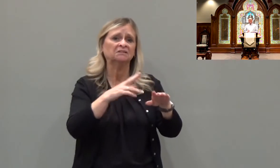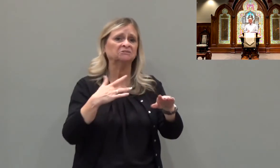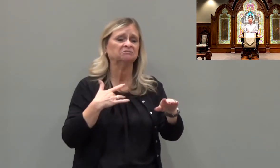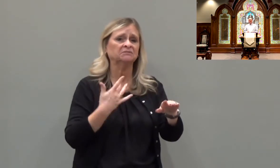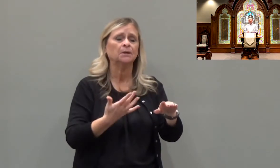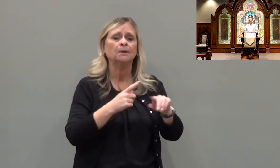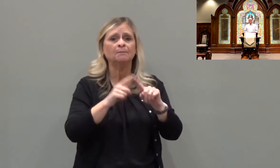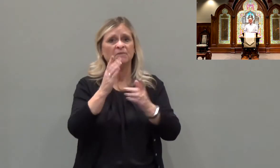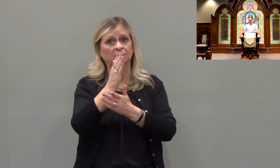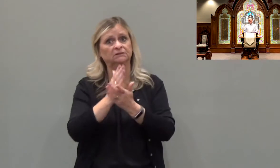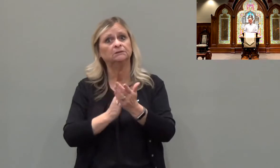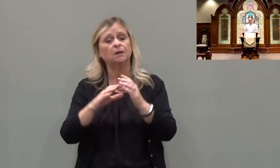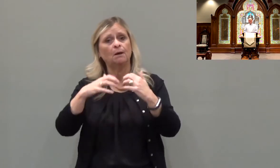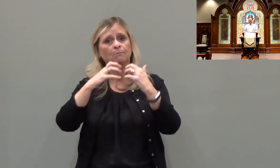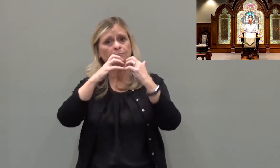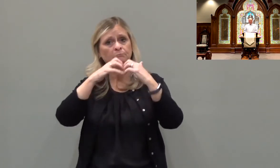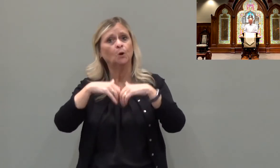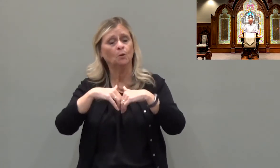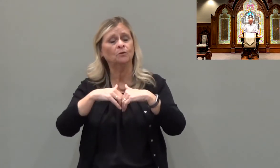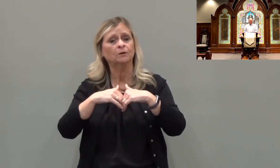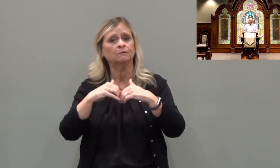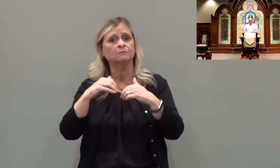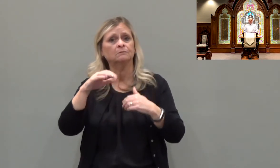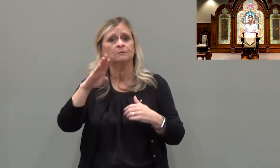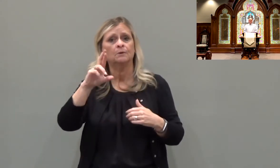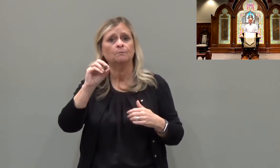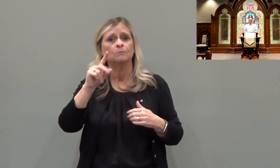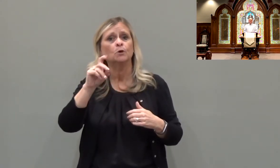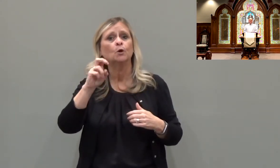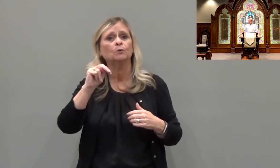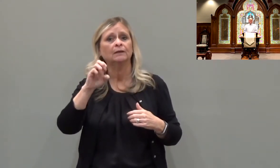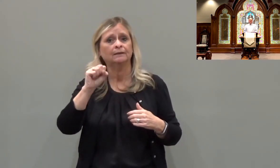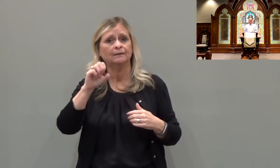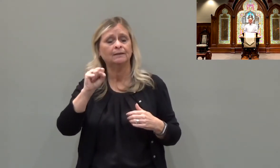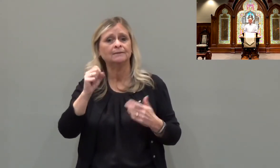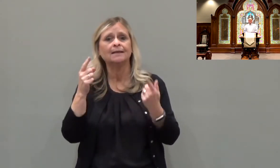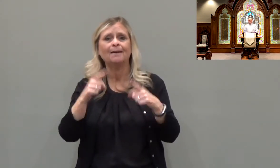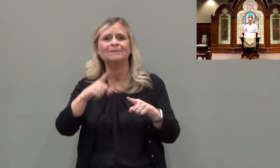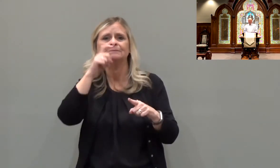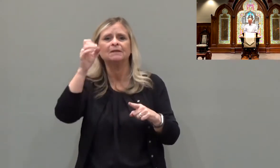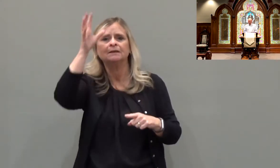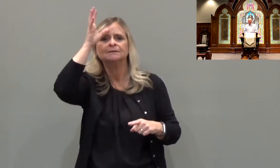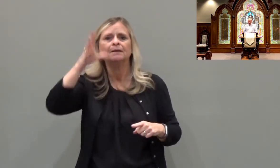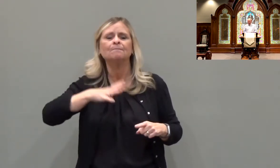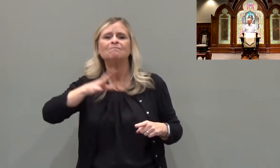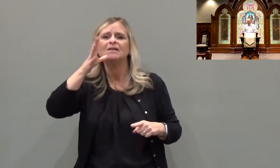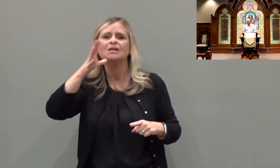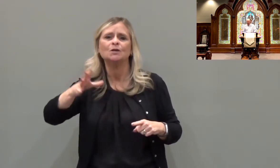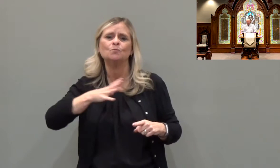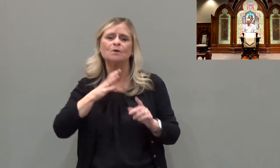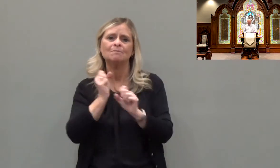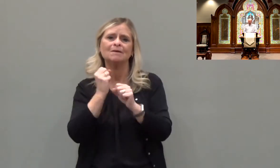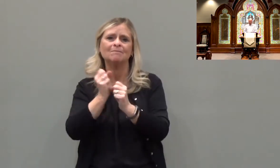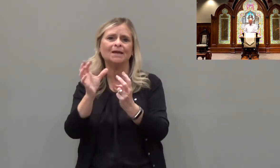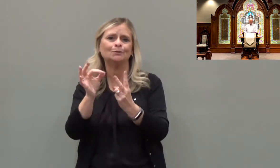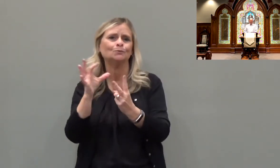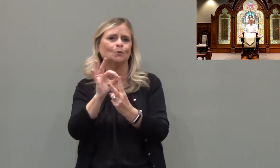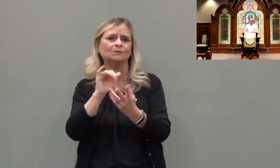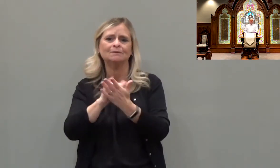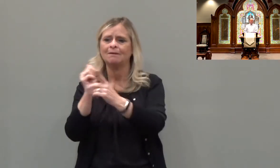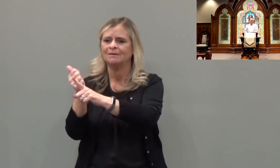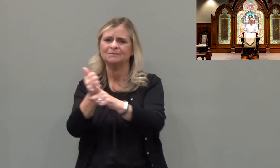that brokenness comes from the fact that men and women have made choices they ought not have